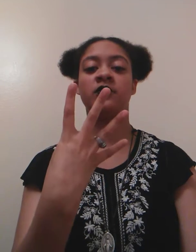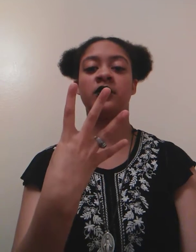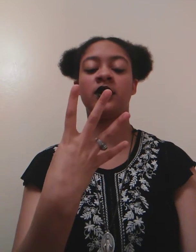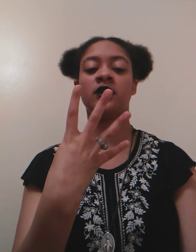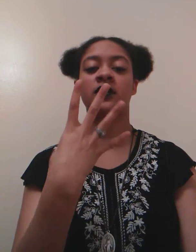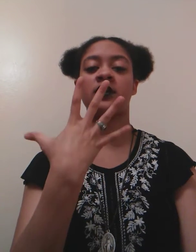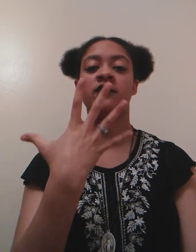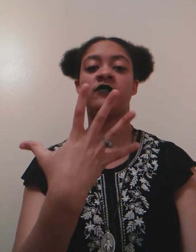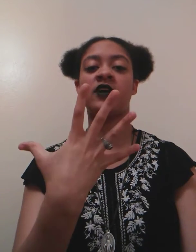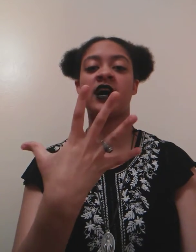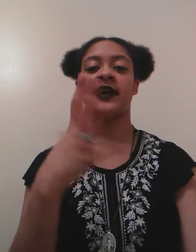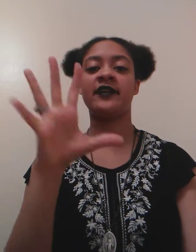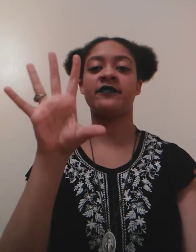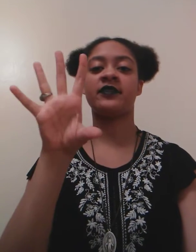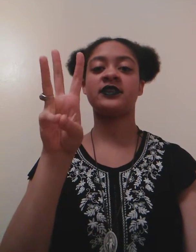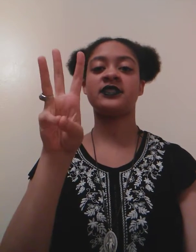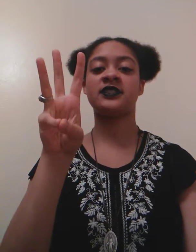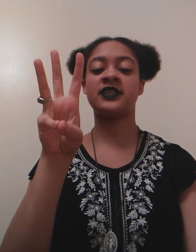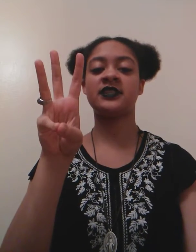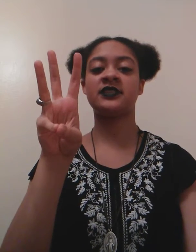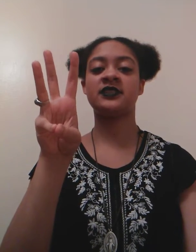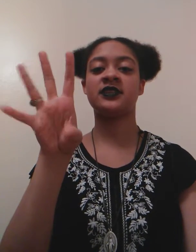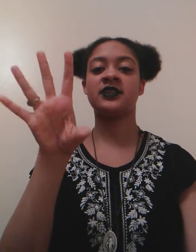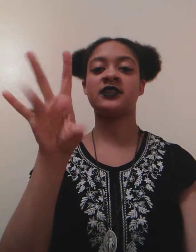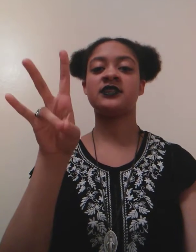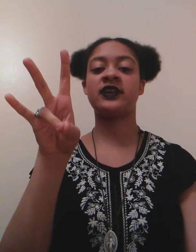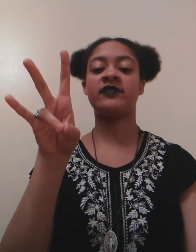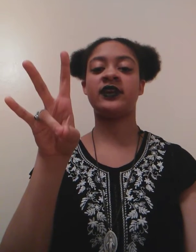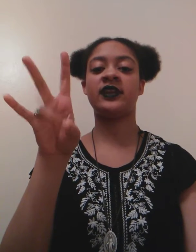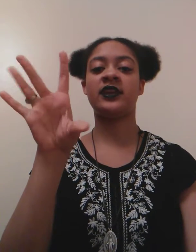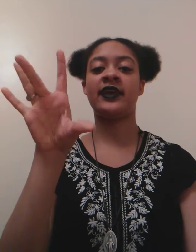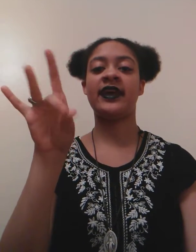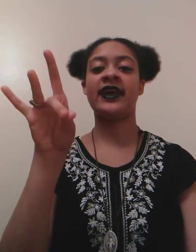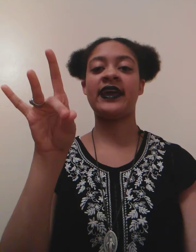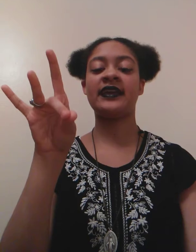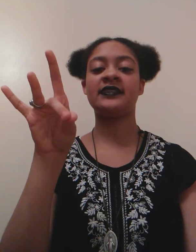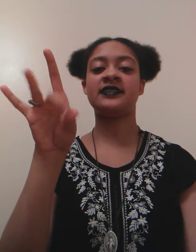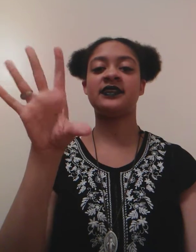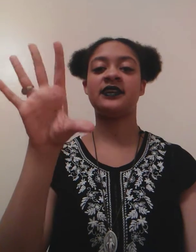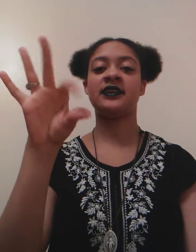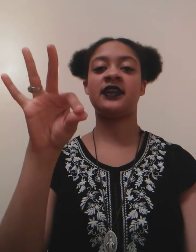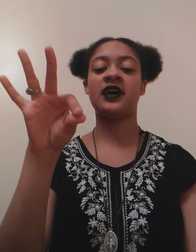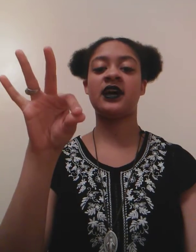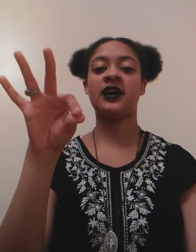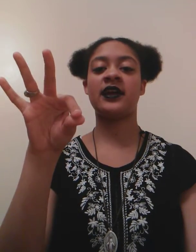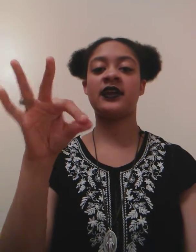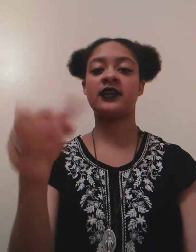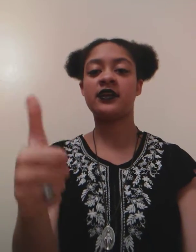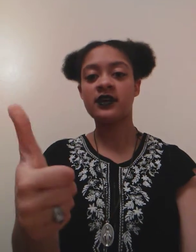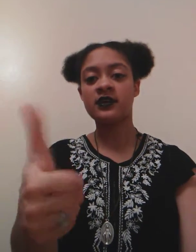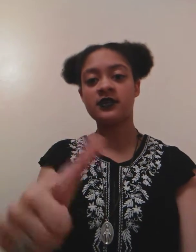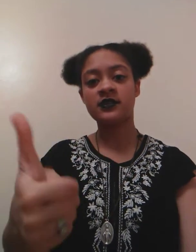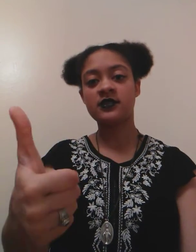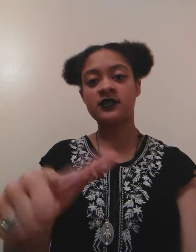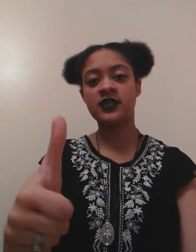4, 5, 6, 7, 8, 9,